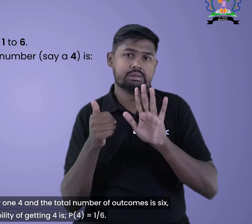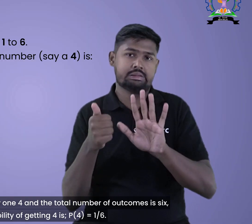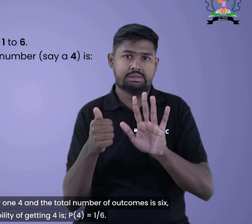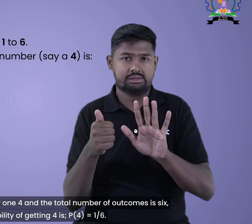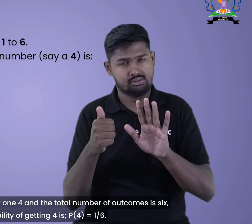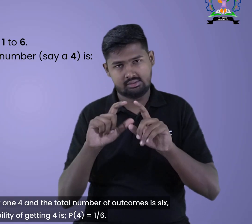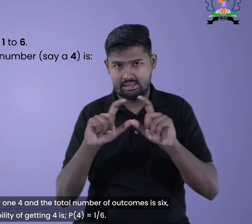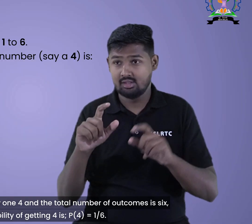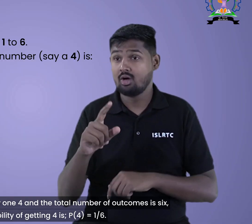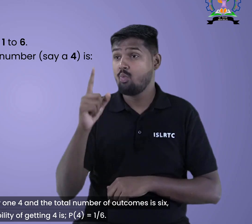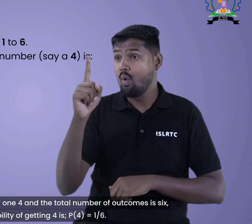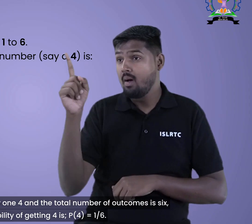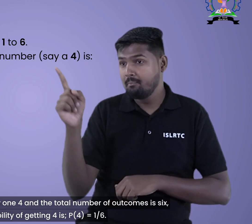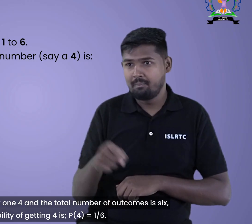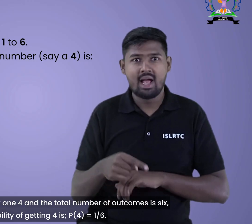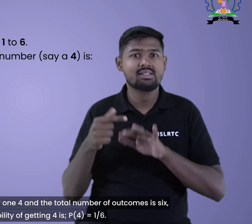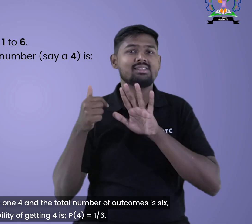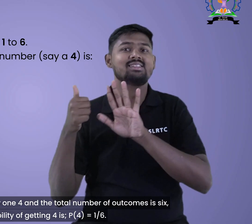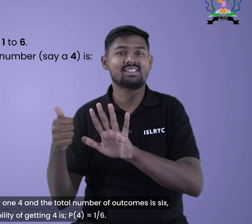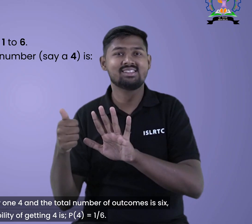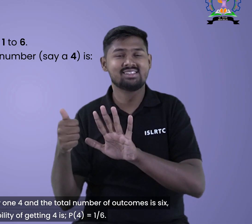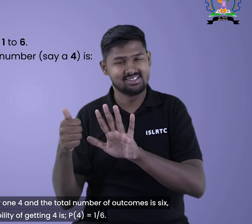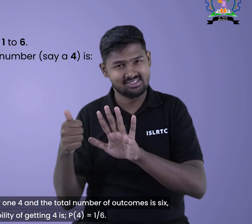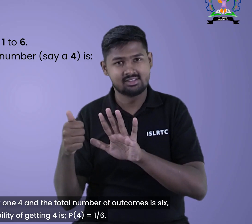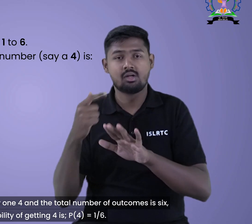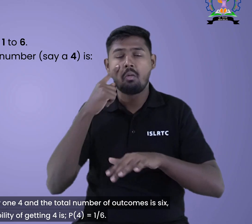4 is 1 by 6.